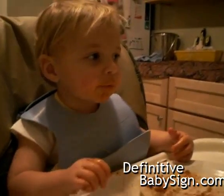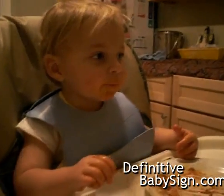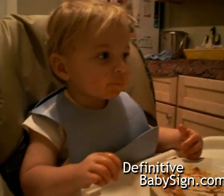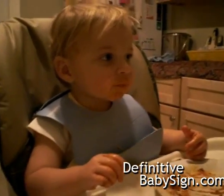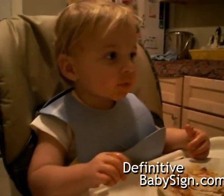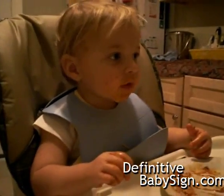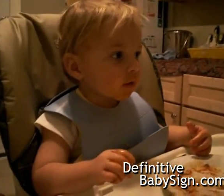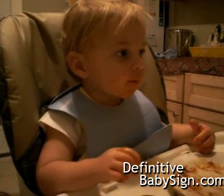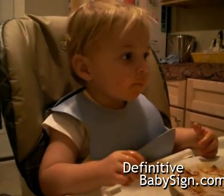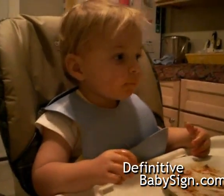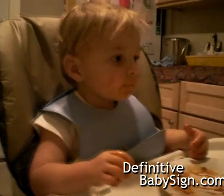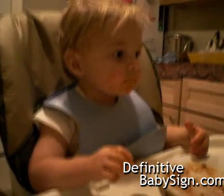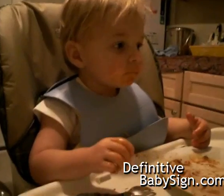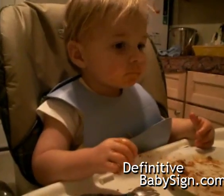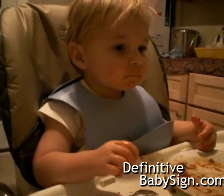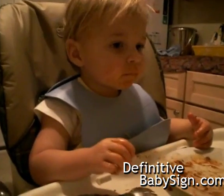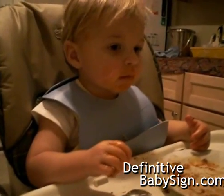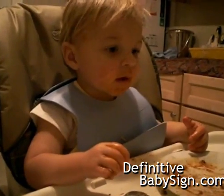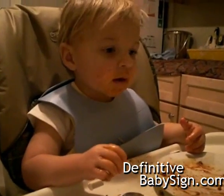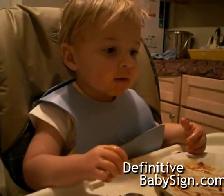How are you going to eat the garlic? You're loose.